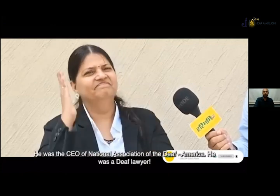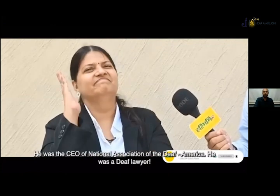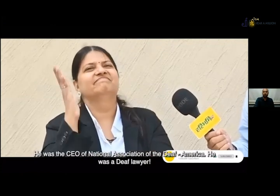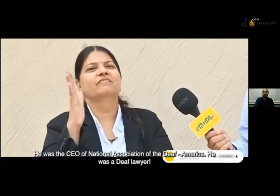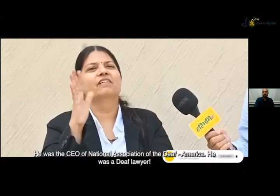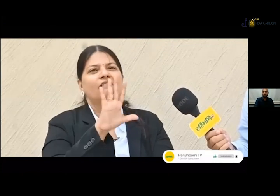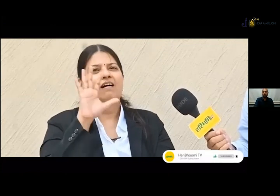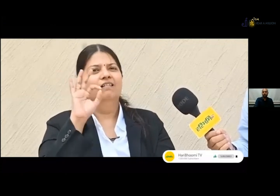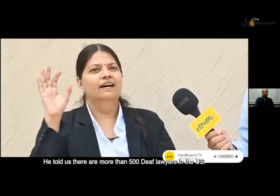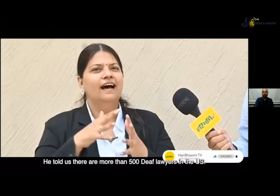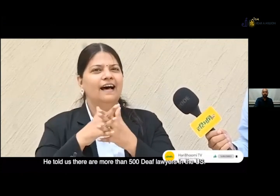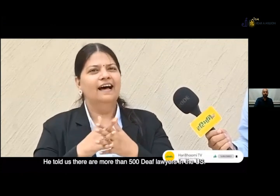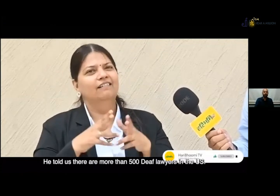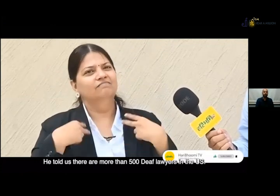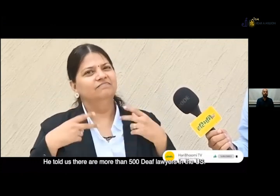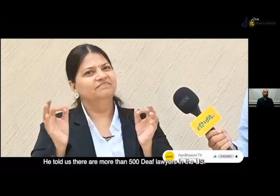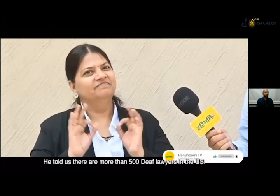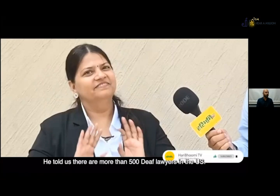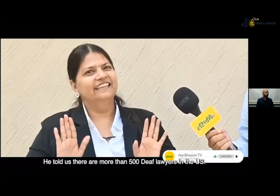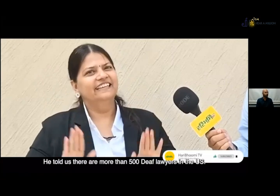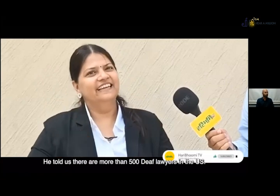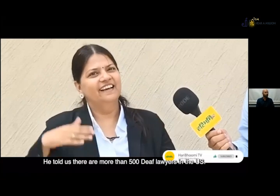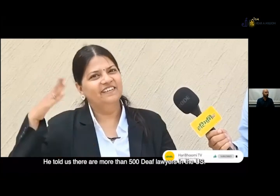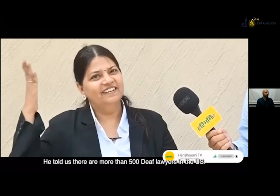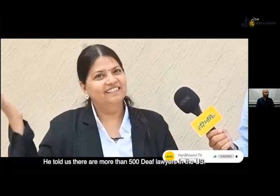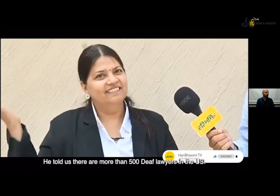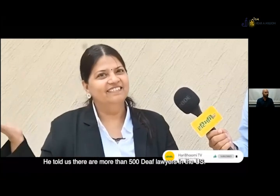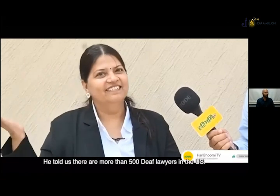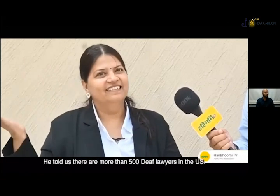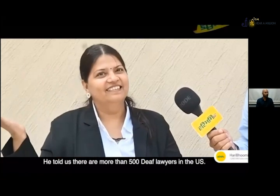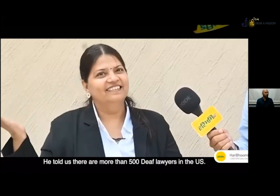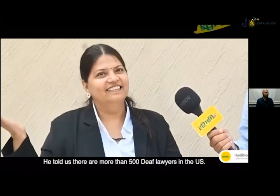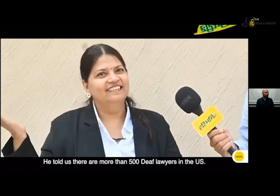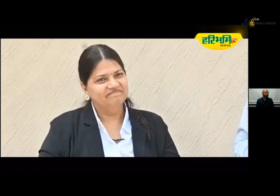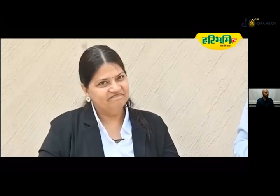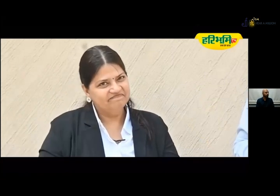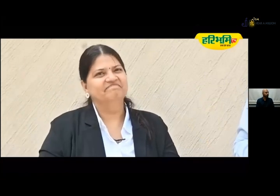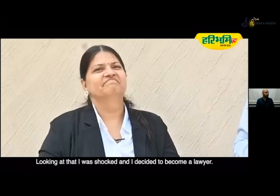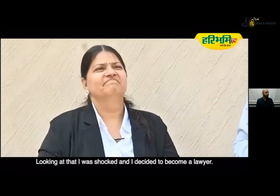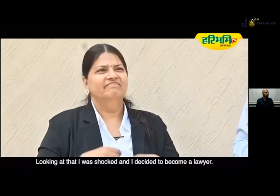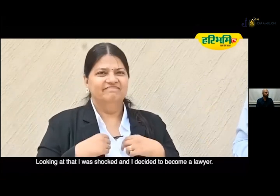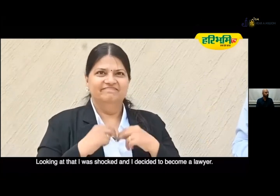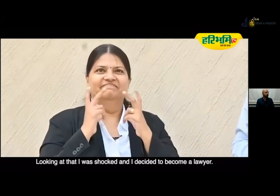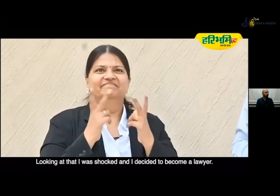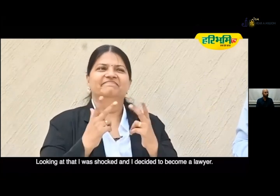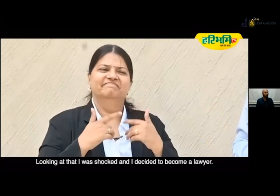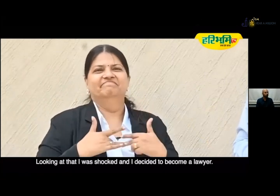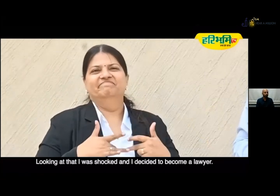So he told Sudamni that there are 500 deaf lawyers in the US.